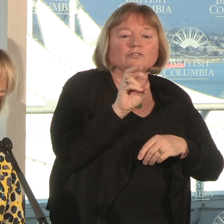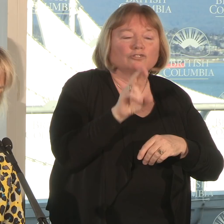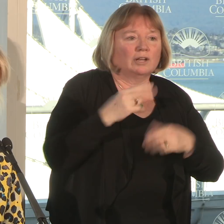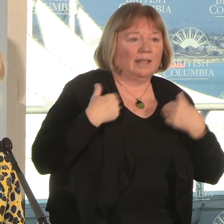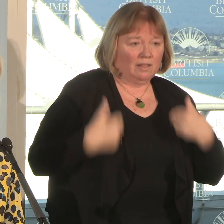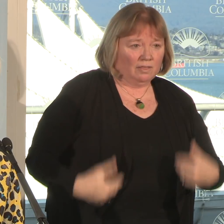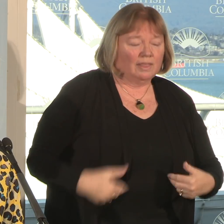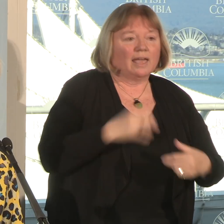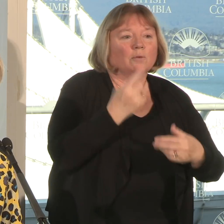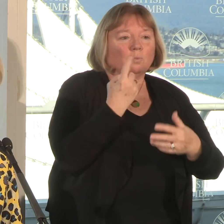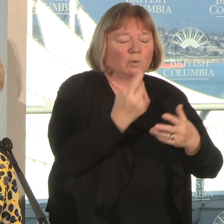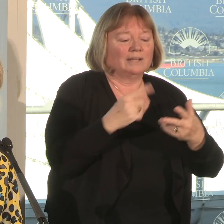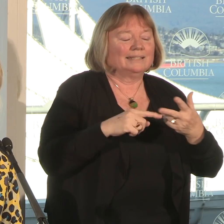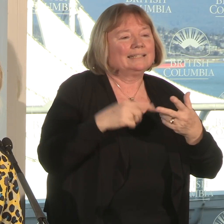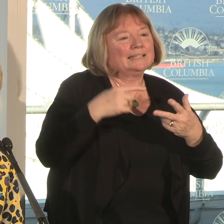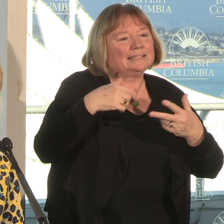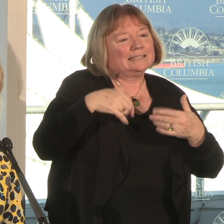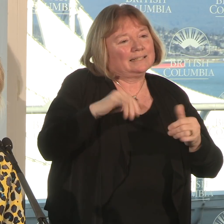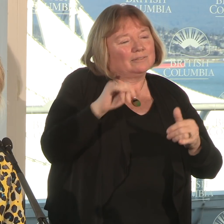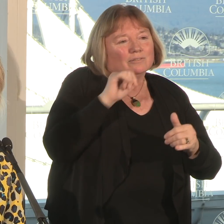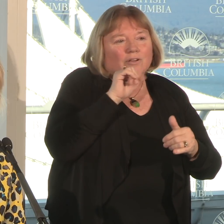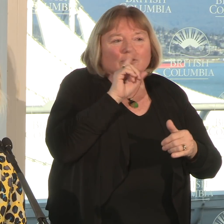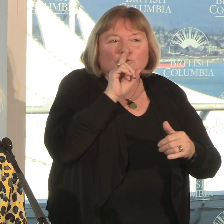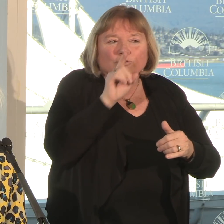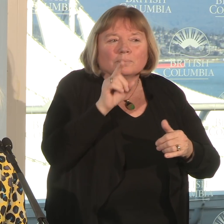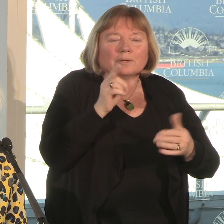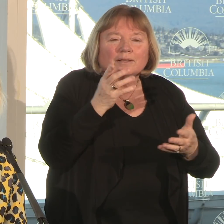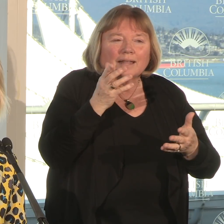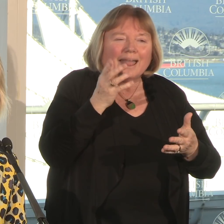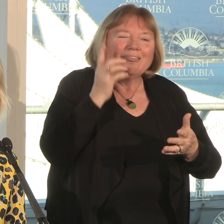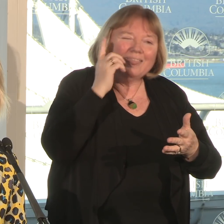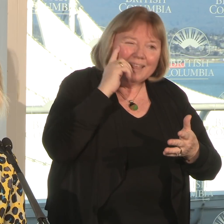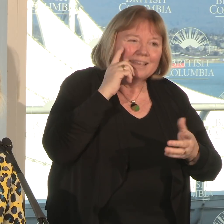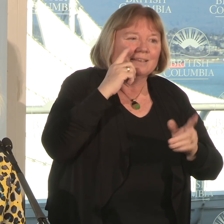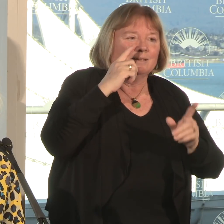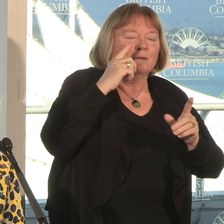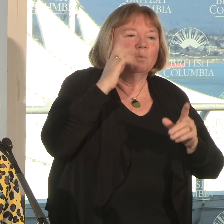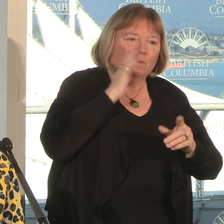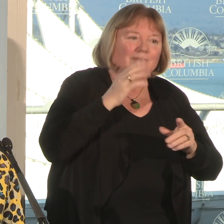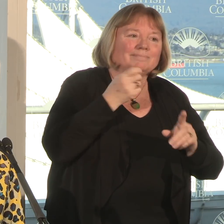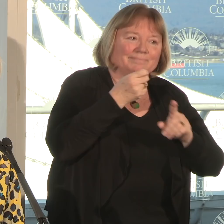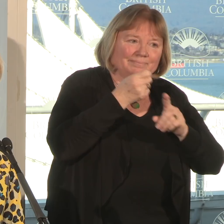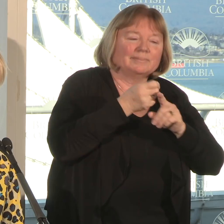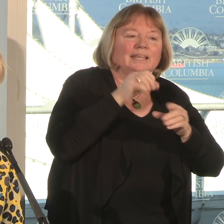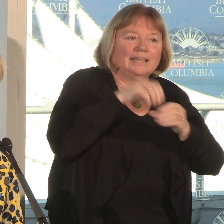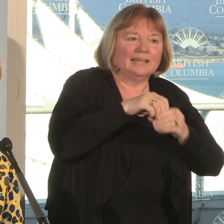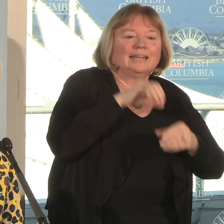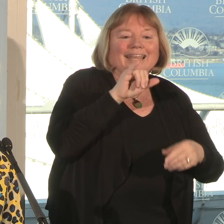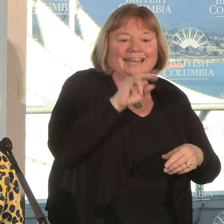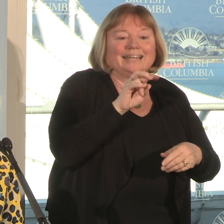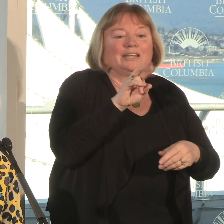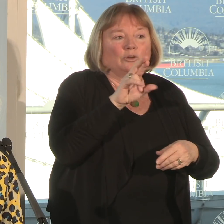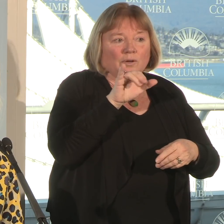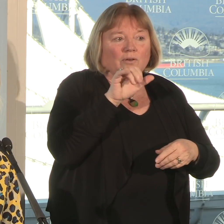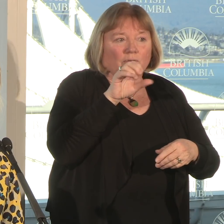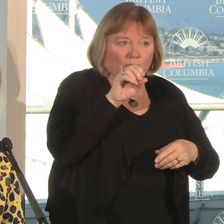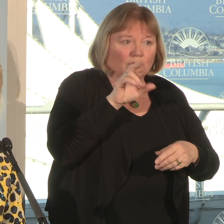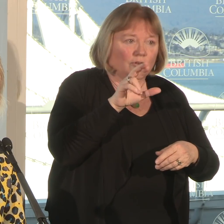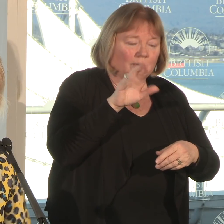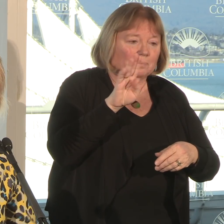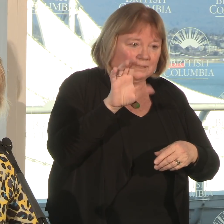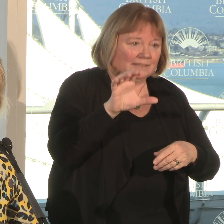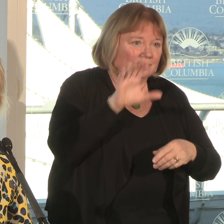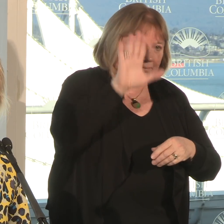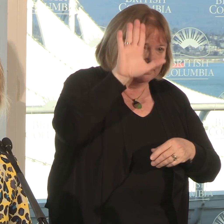which is still presumptive, but we expect it to be positive in Interior Health. So that will be the second case confirmed in Interior